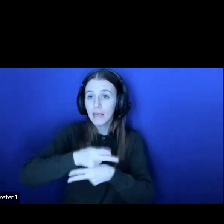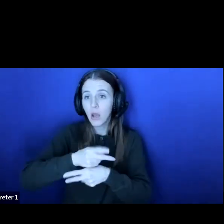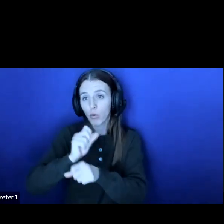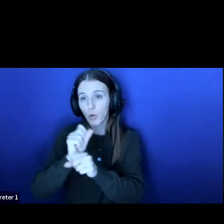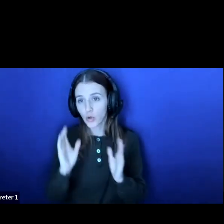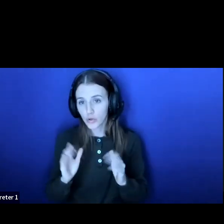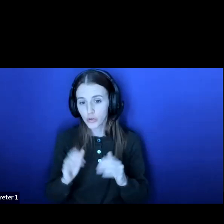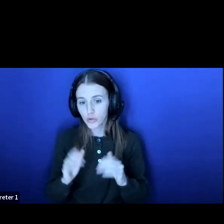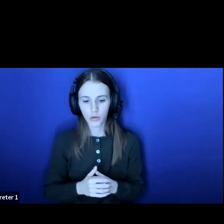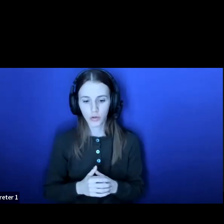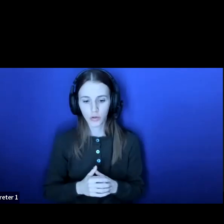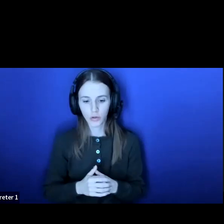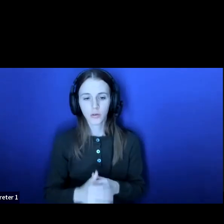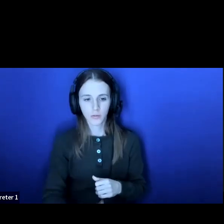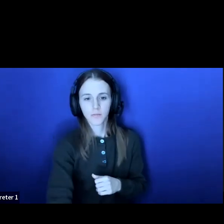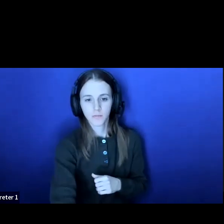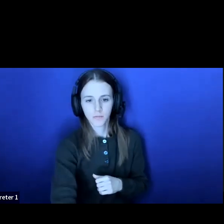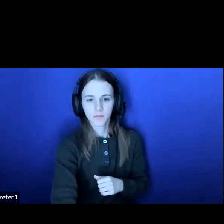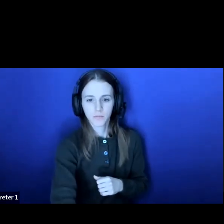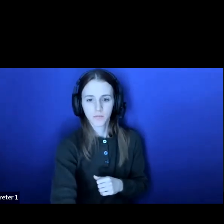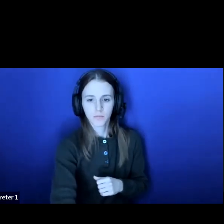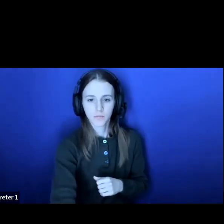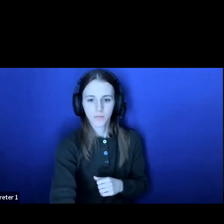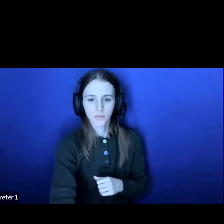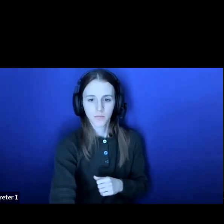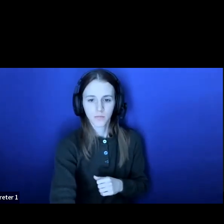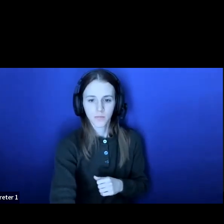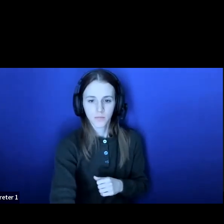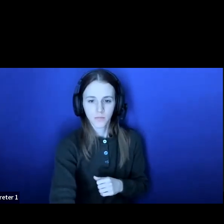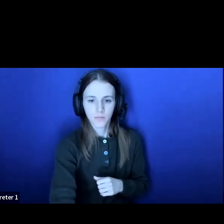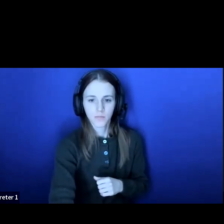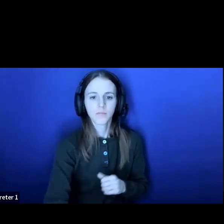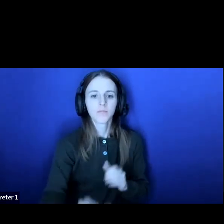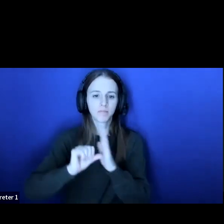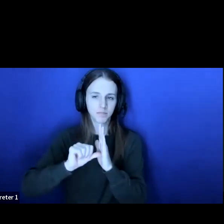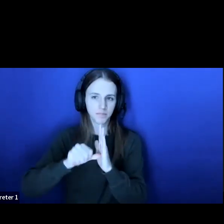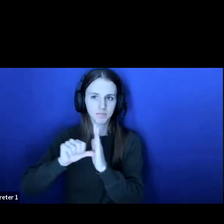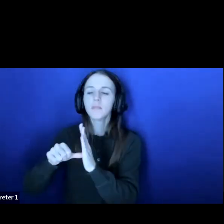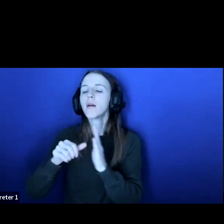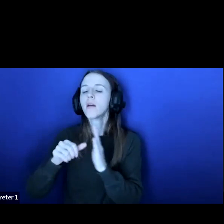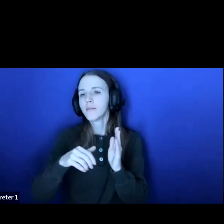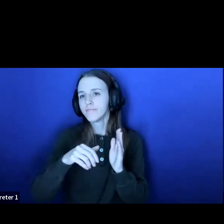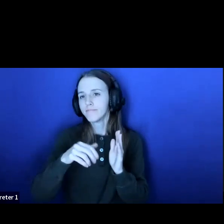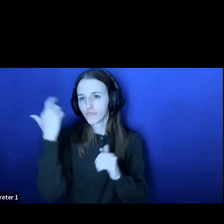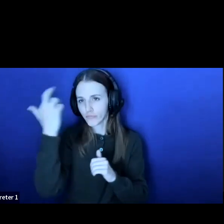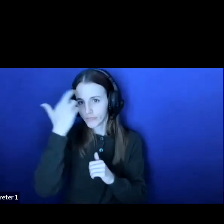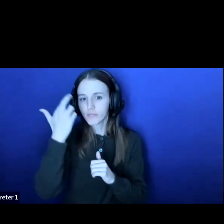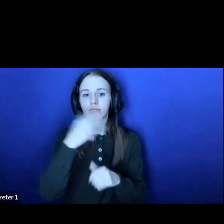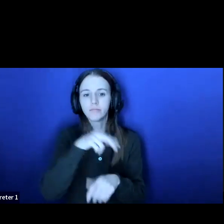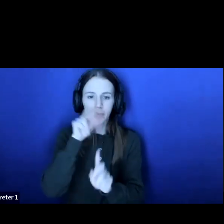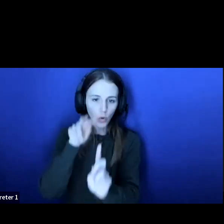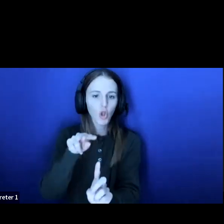There is also few publications which highlight the rationale, because if you look at the perceptions of practicing physicians towards patients with